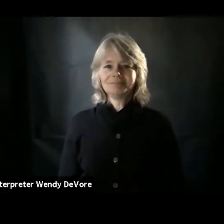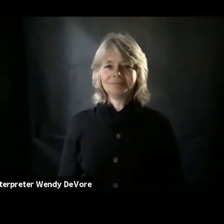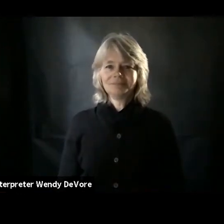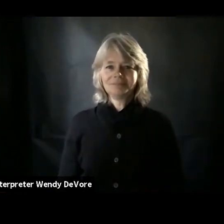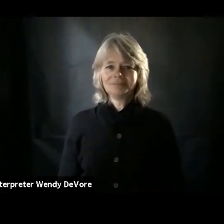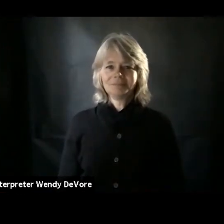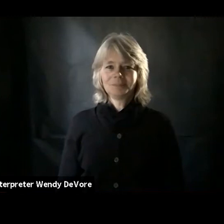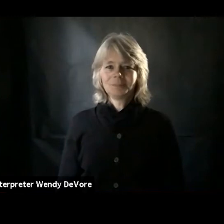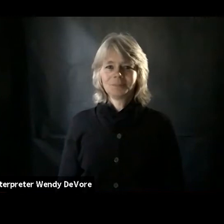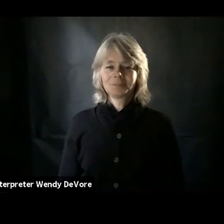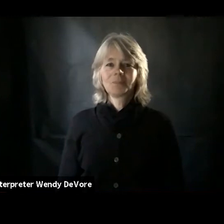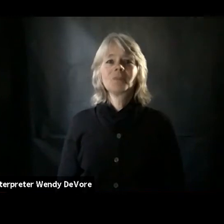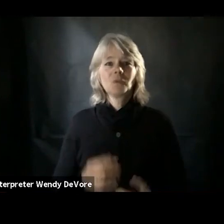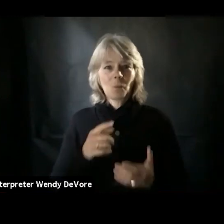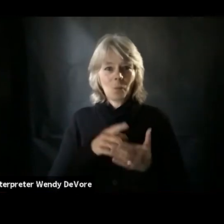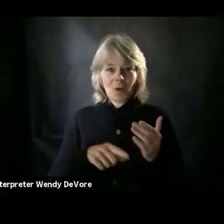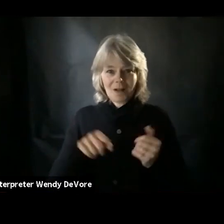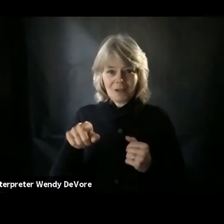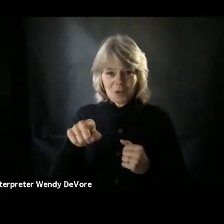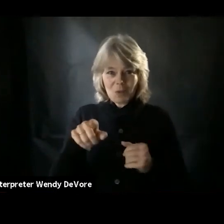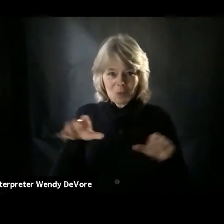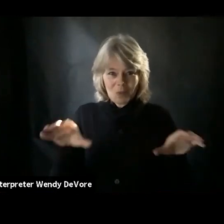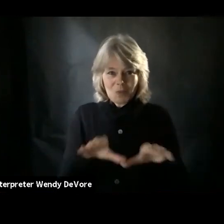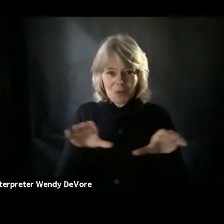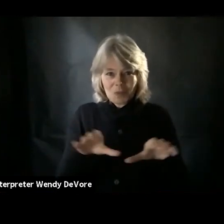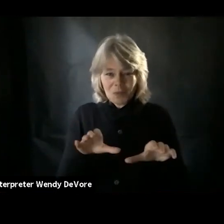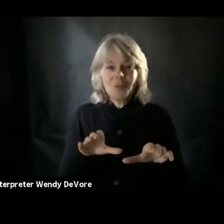What you do makes a difference.